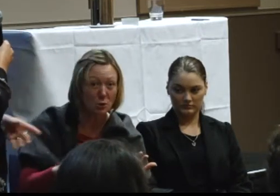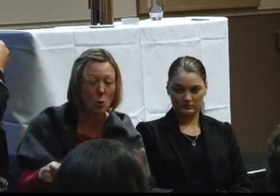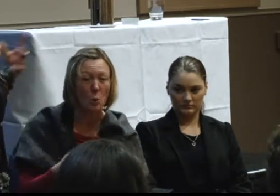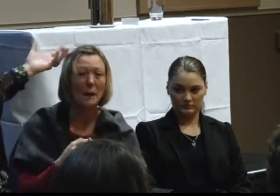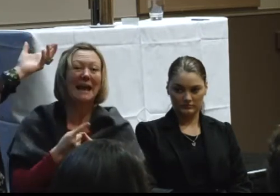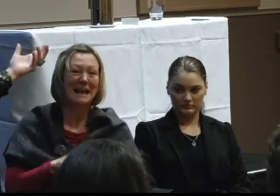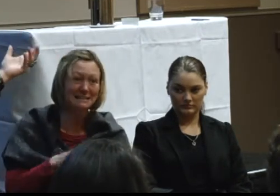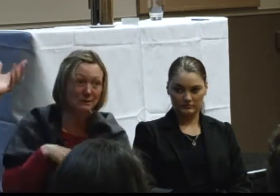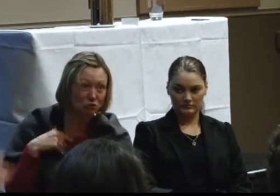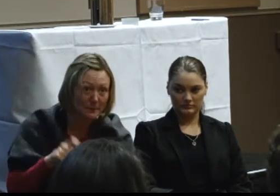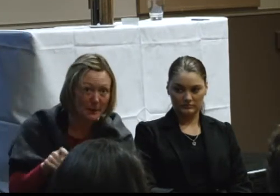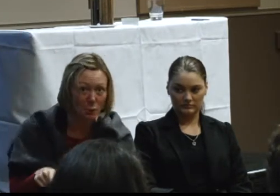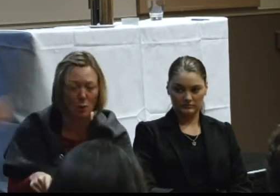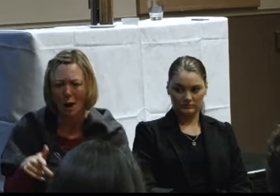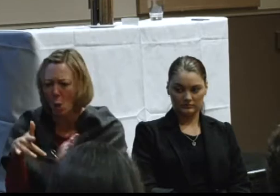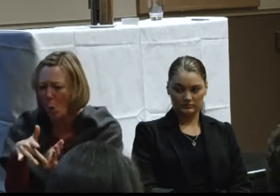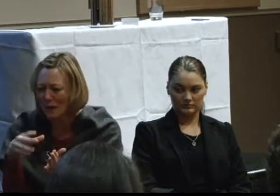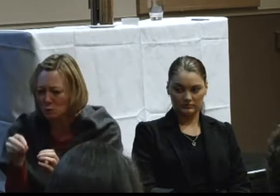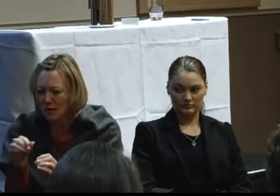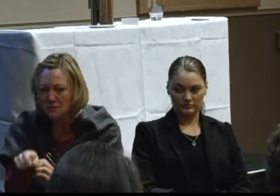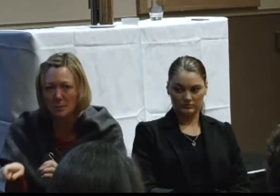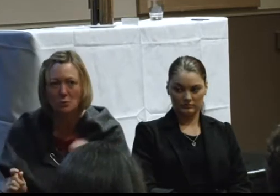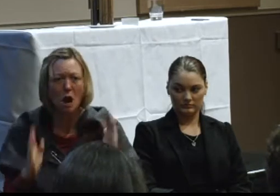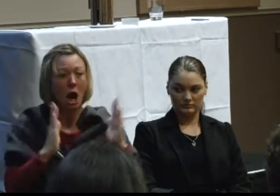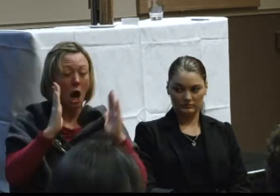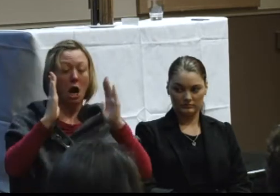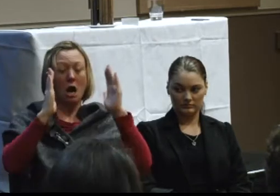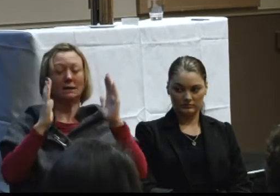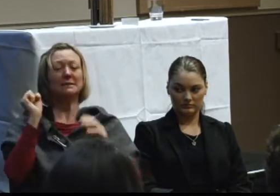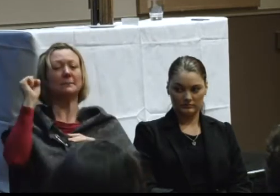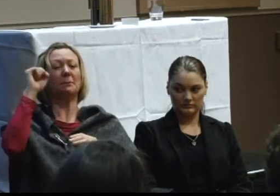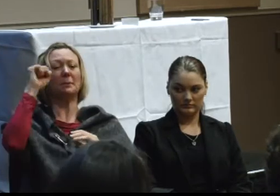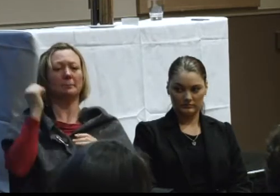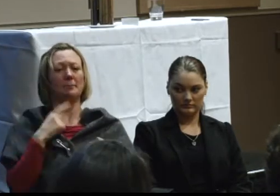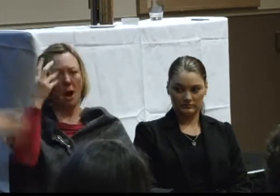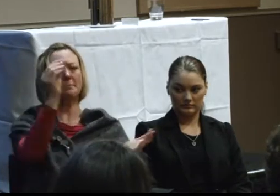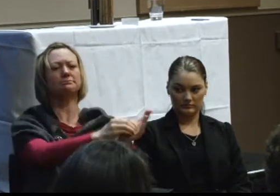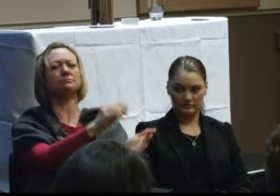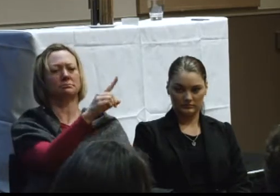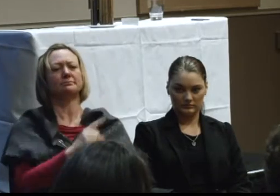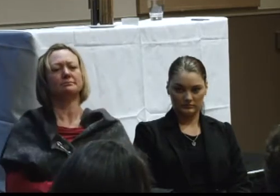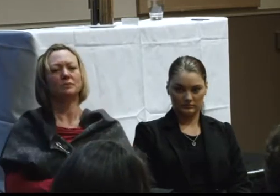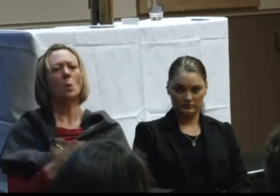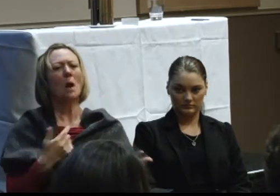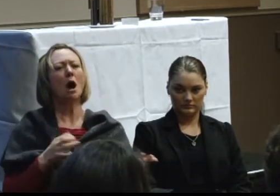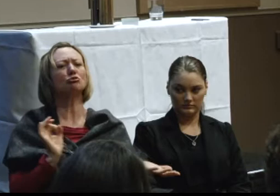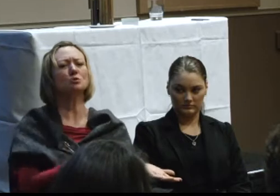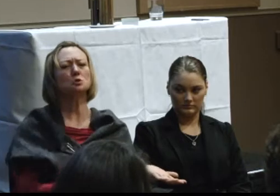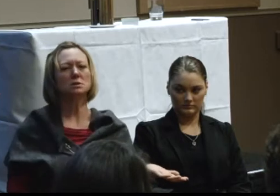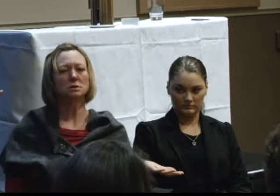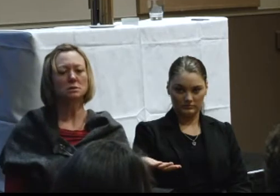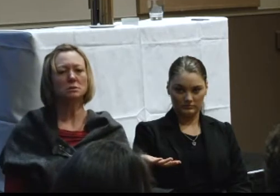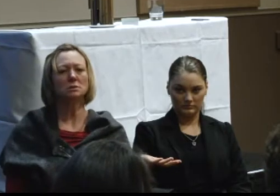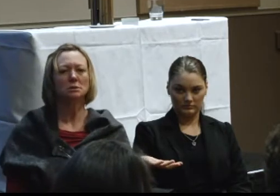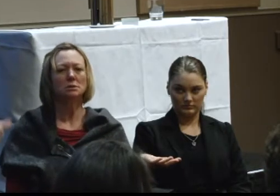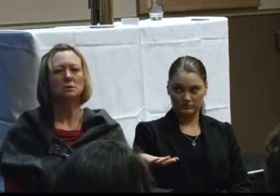ex-ministry people, people in a core education that all put their hand up and went, yep, no, sign me up. Where do I do, you know, where do we contribute? And to me, that